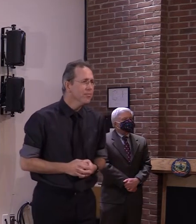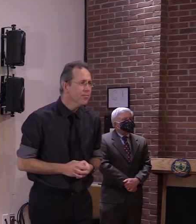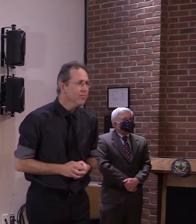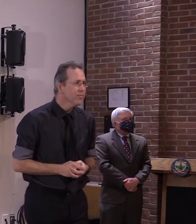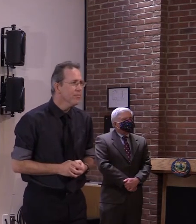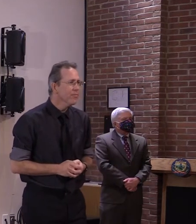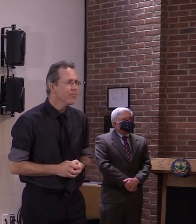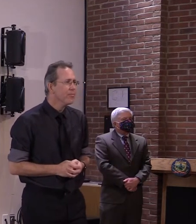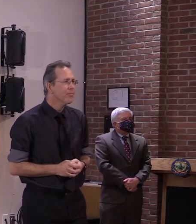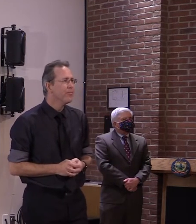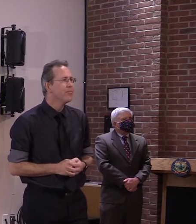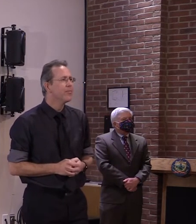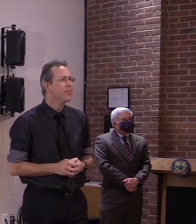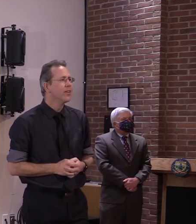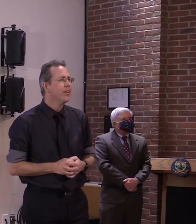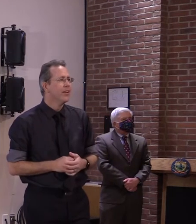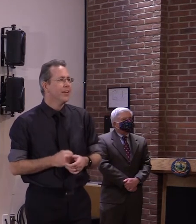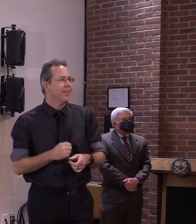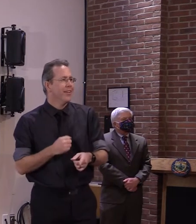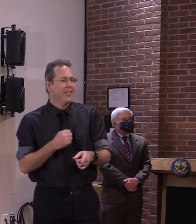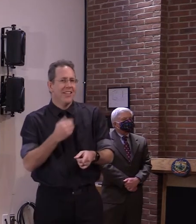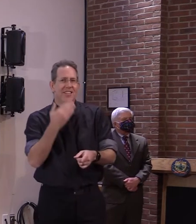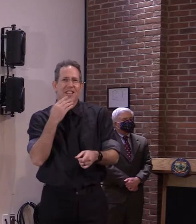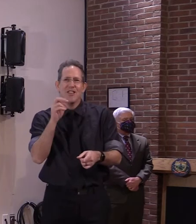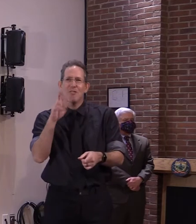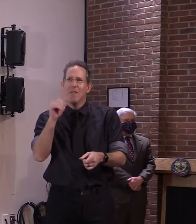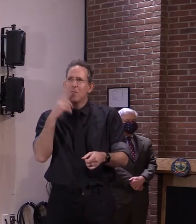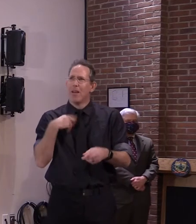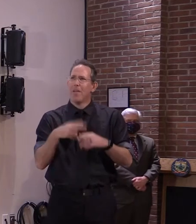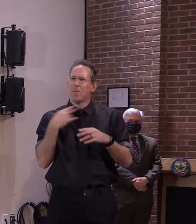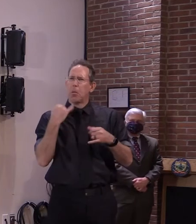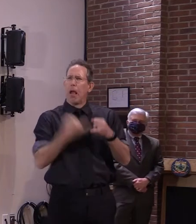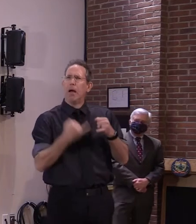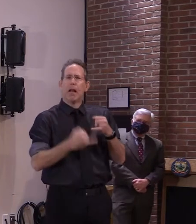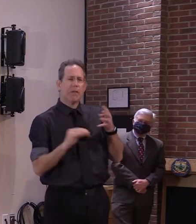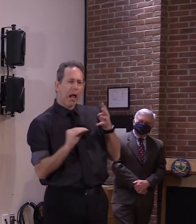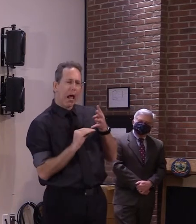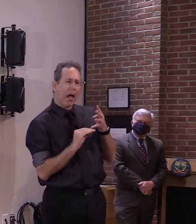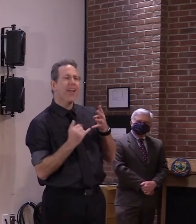queue uh just don't catch that check until monday rebecca